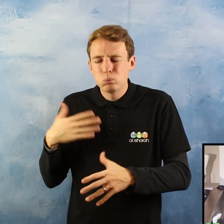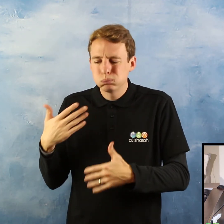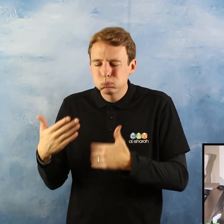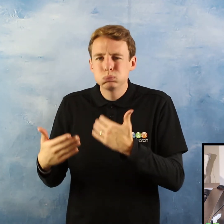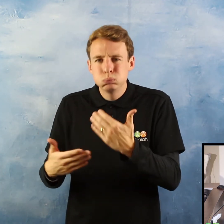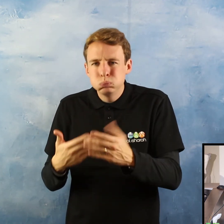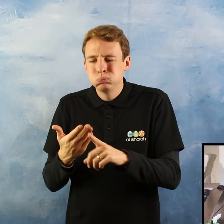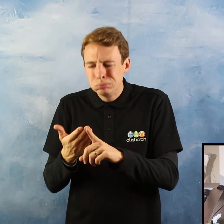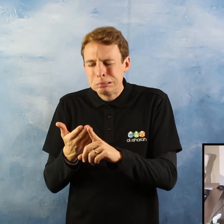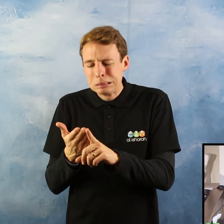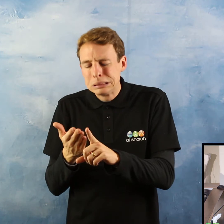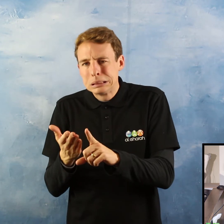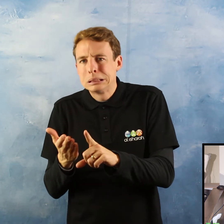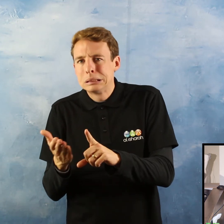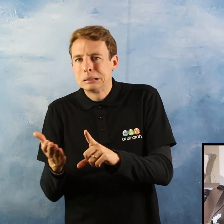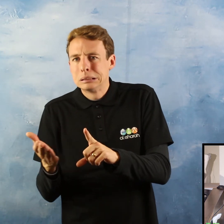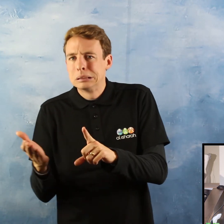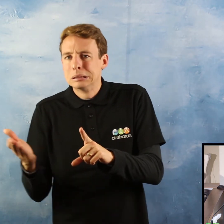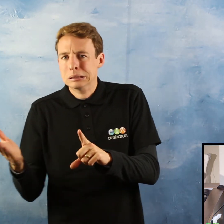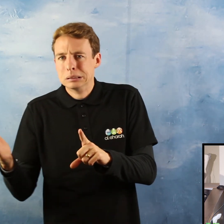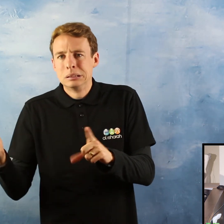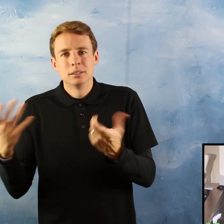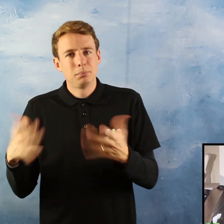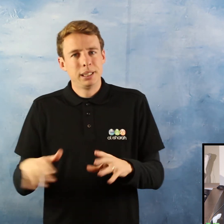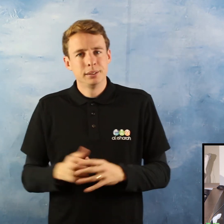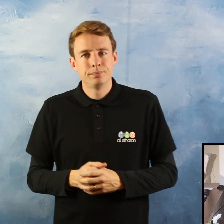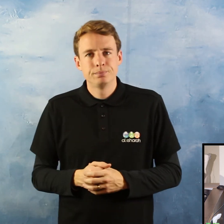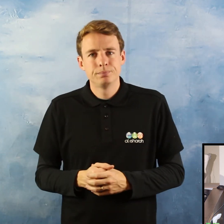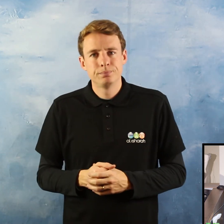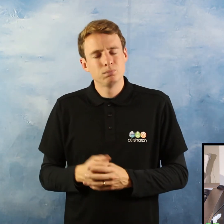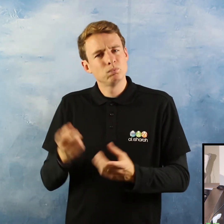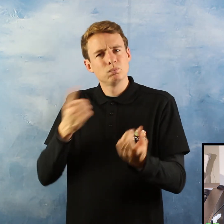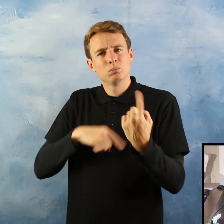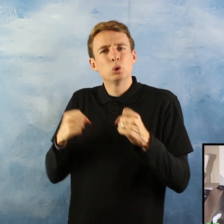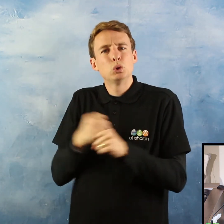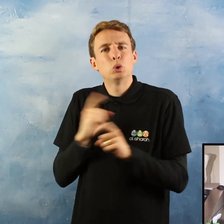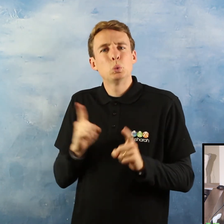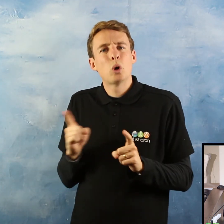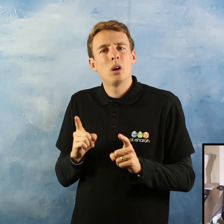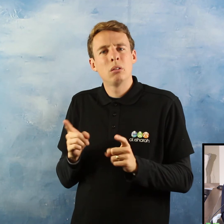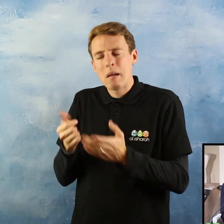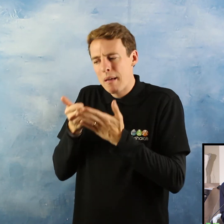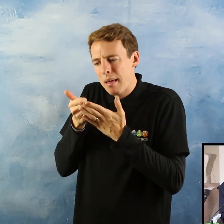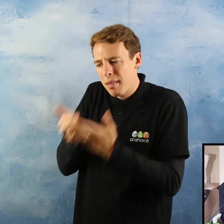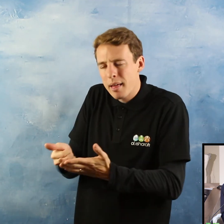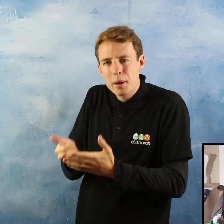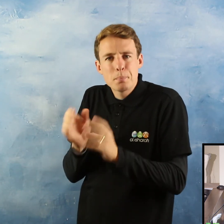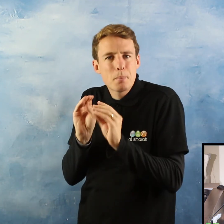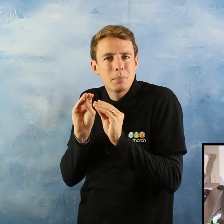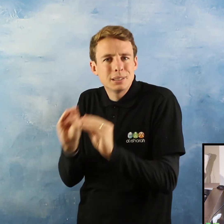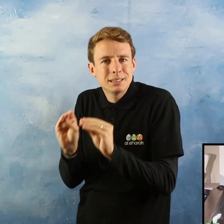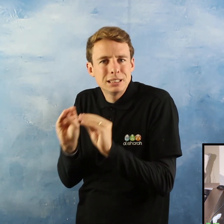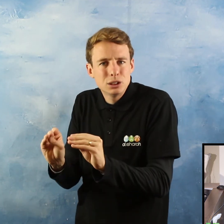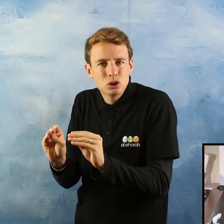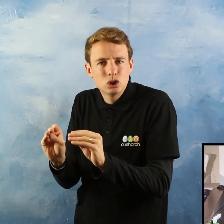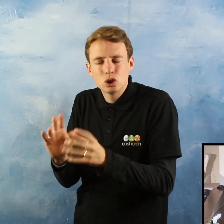longer term. You have to take a view, long-term view. And we have to educate them. And we have to befriend them.